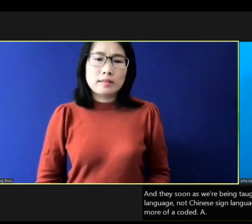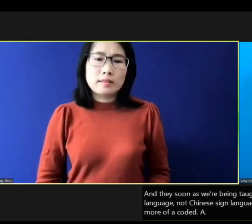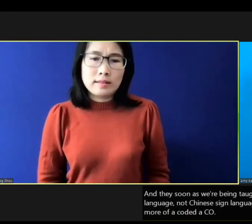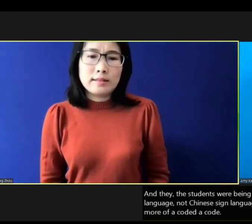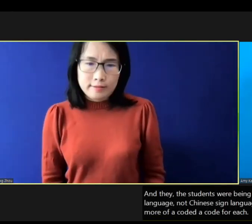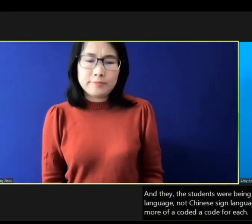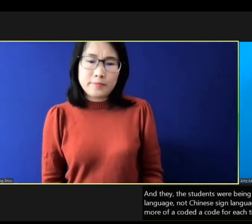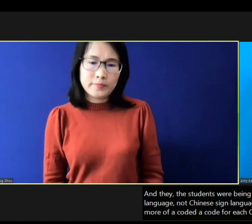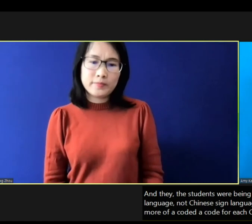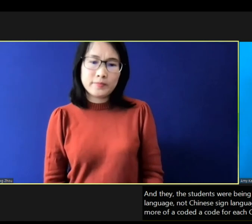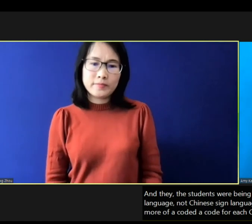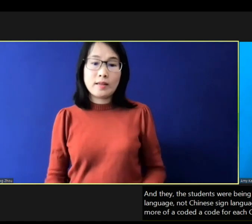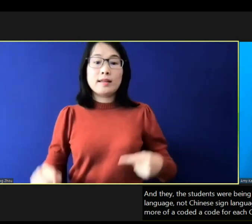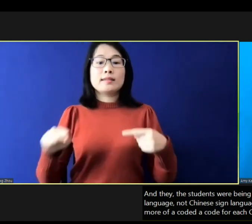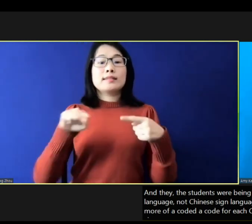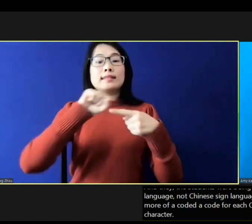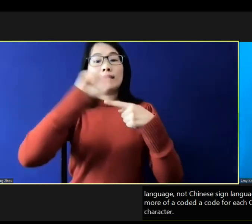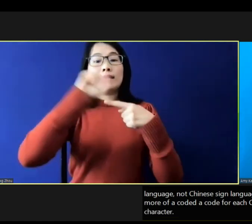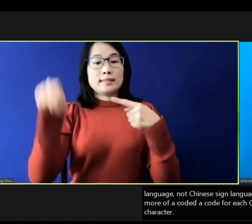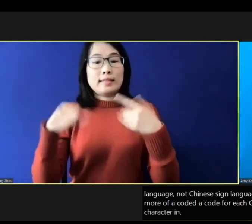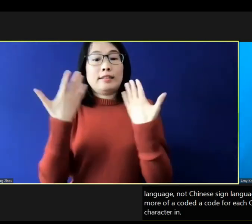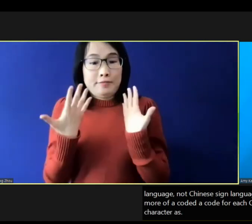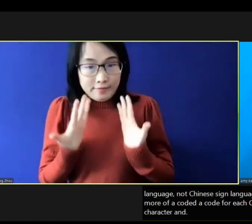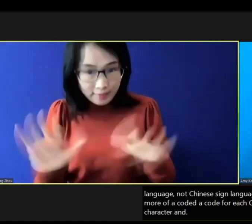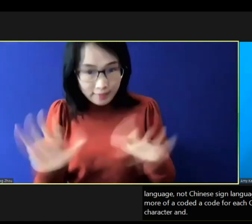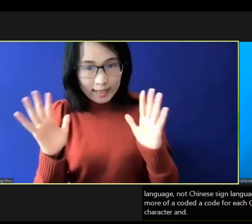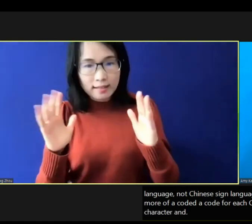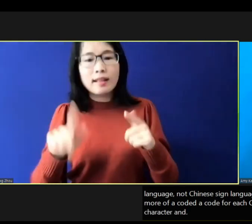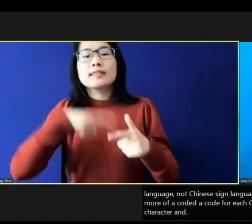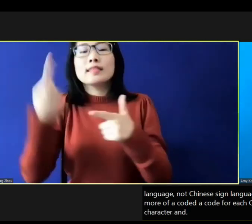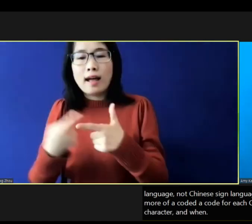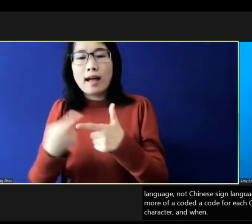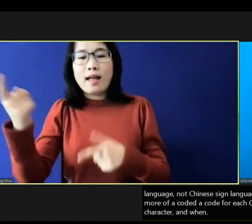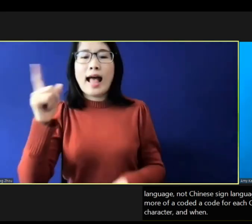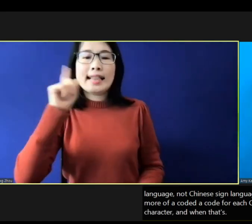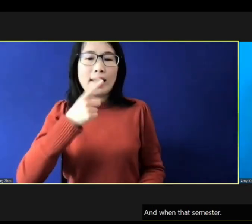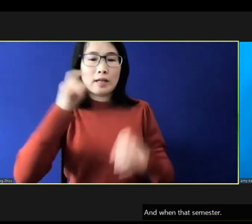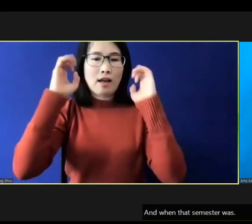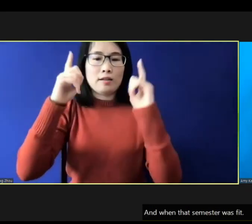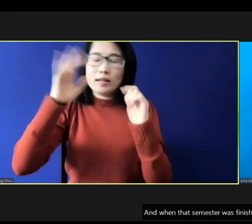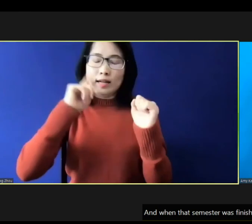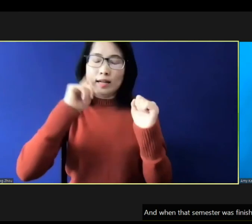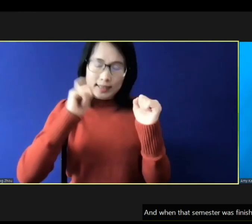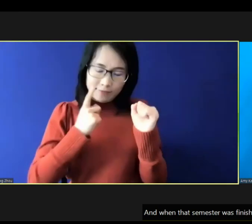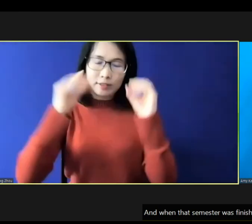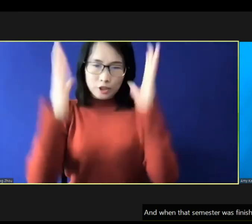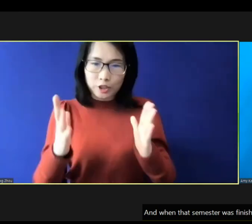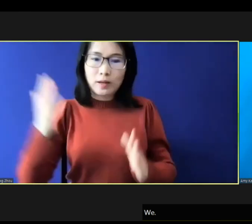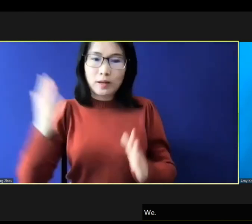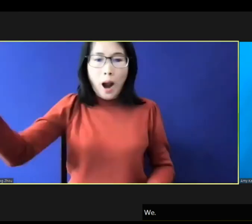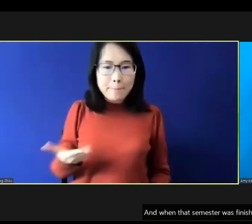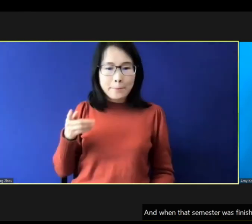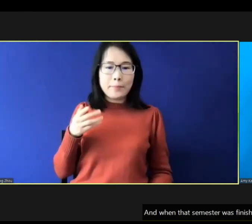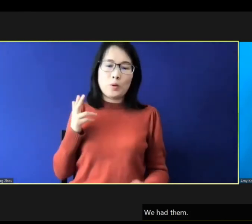a code for each Chinese word or character. And when that semester was finished, we